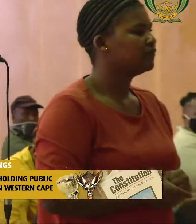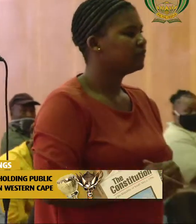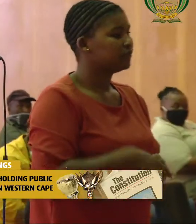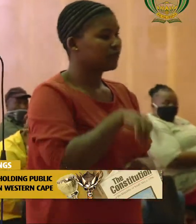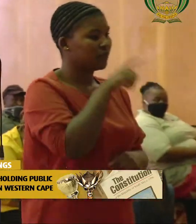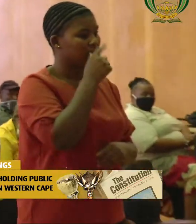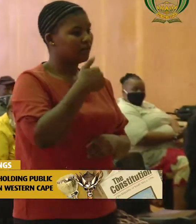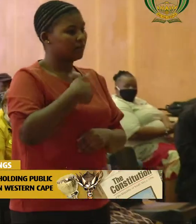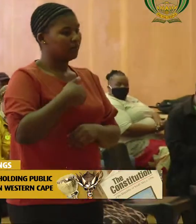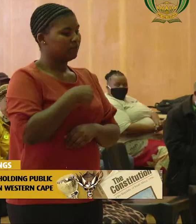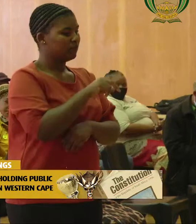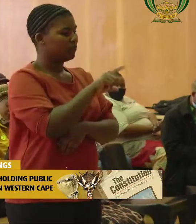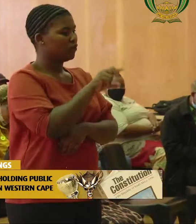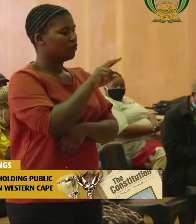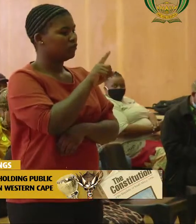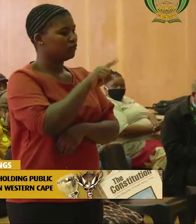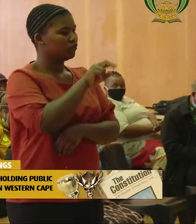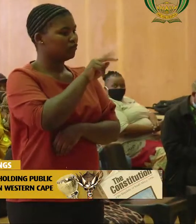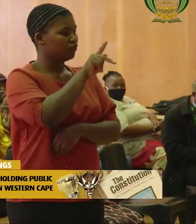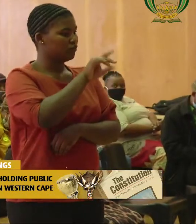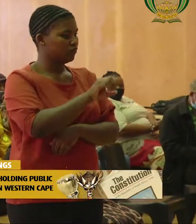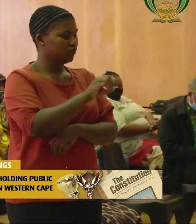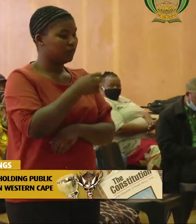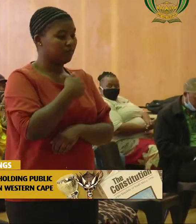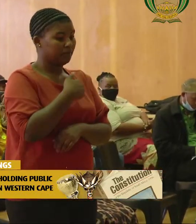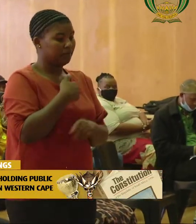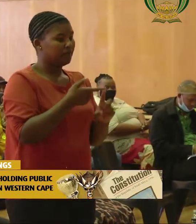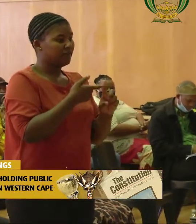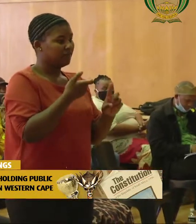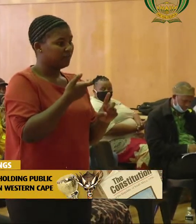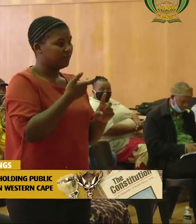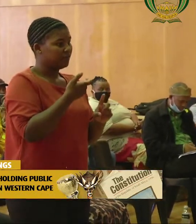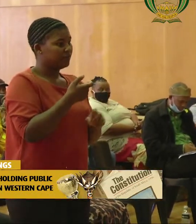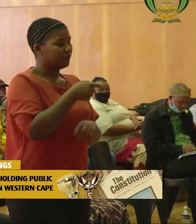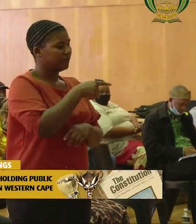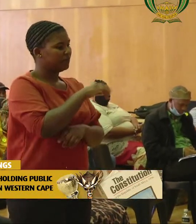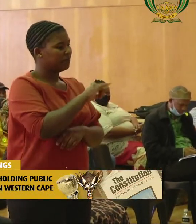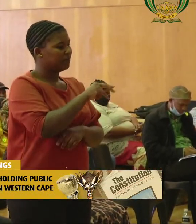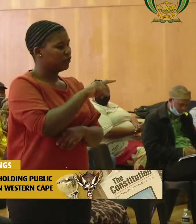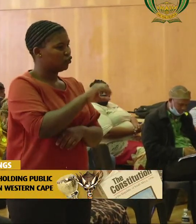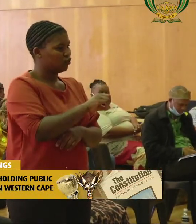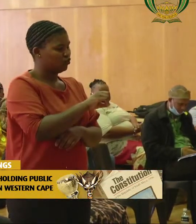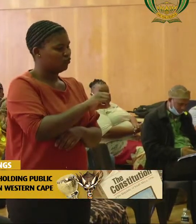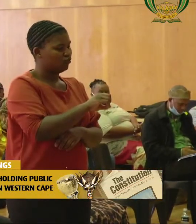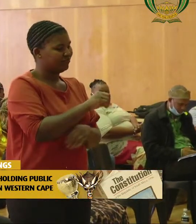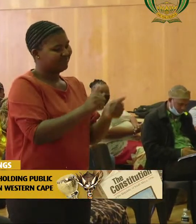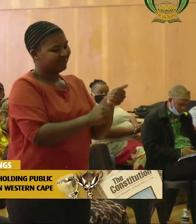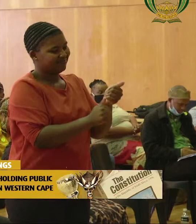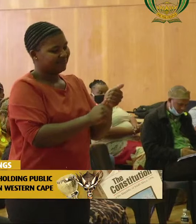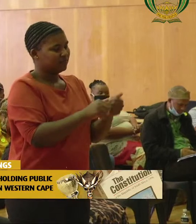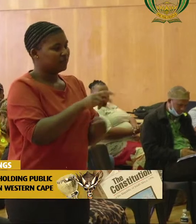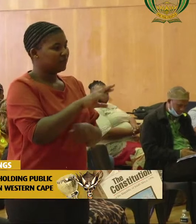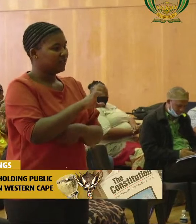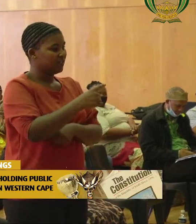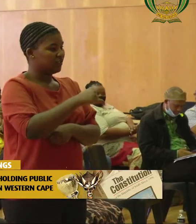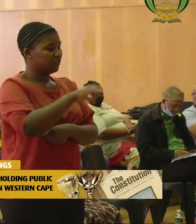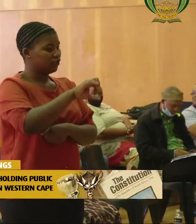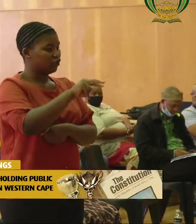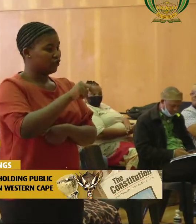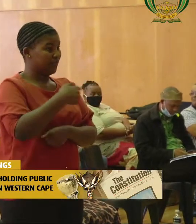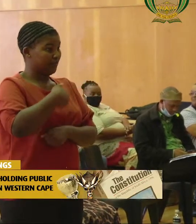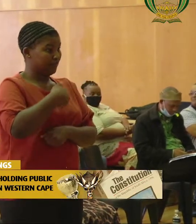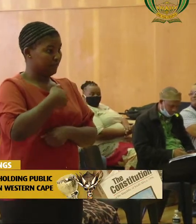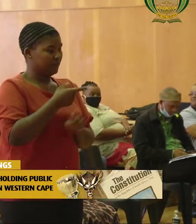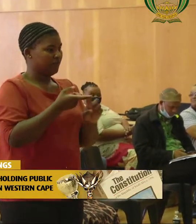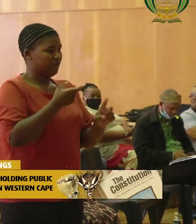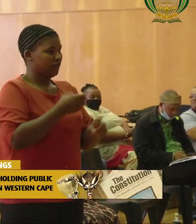Igama lami nguLuzuko. I'm from Pito sub-region. I'm a member of the Economic Freedom